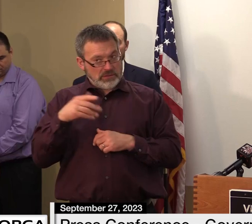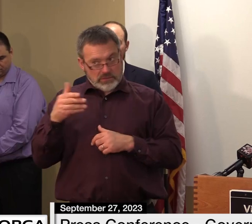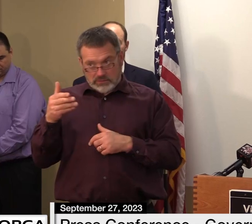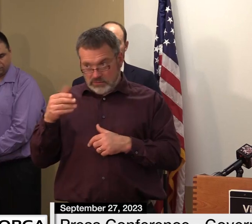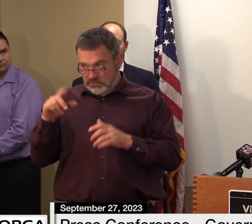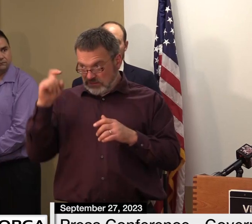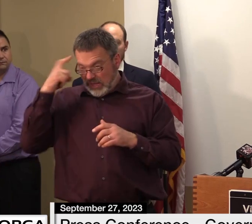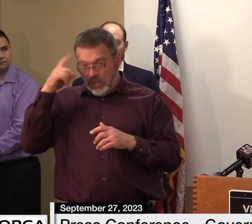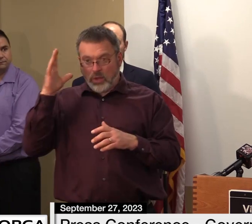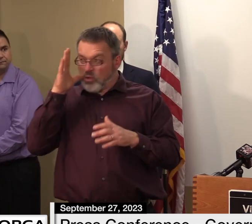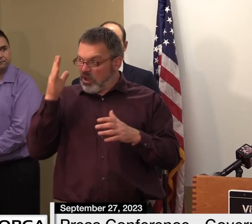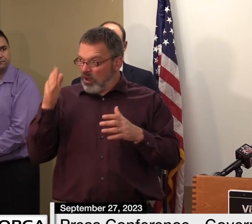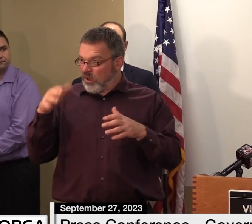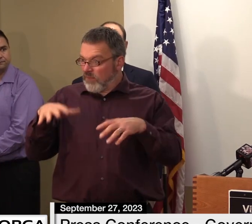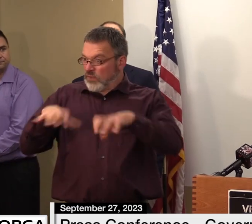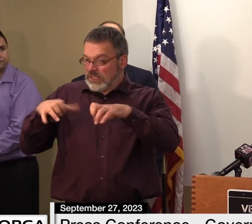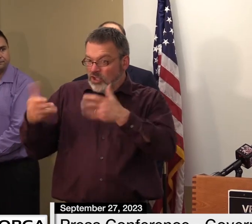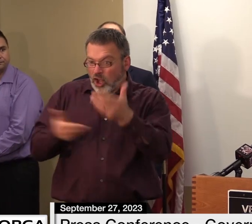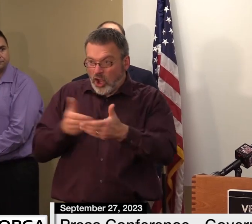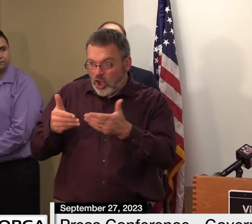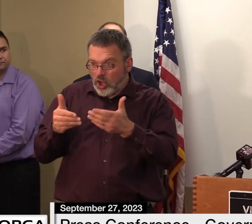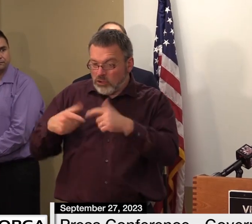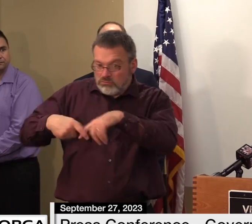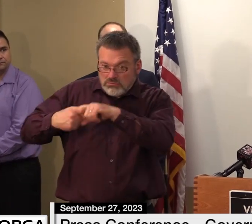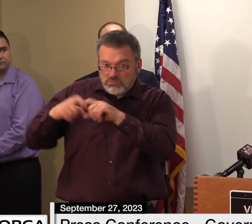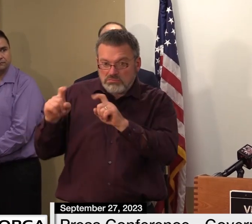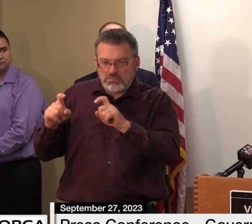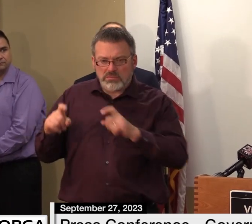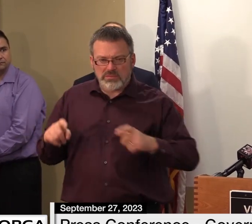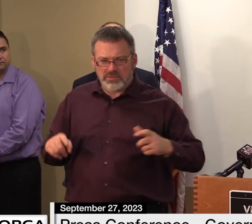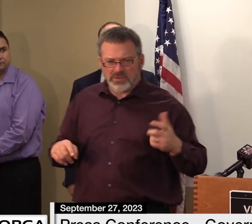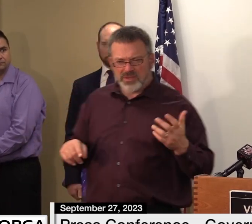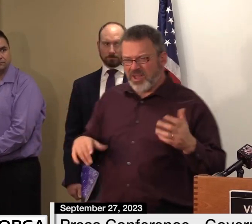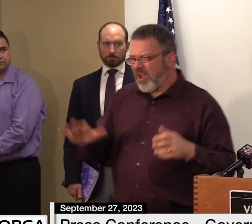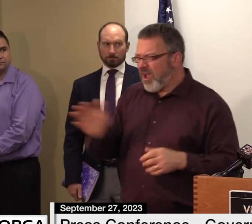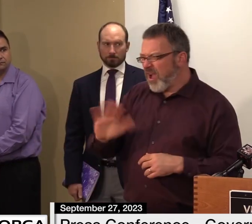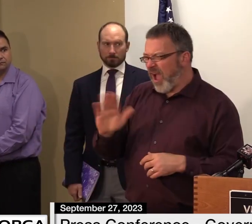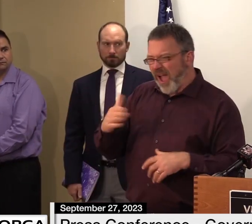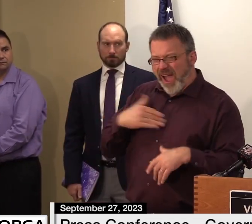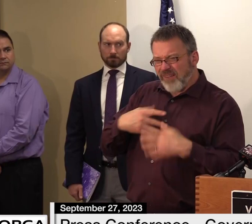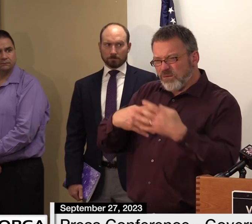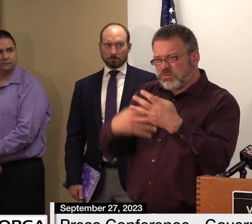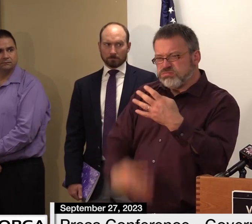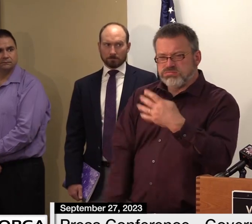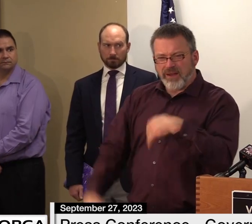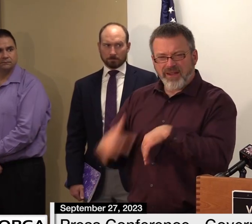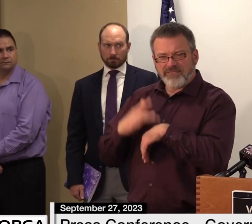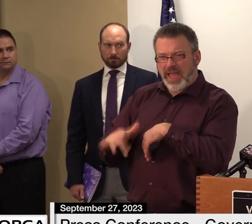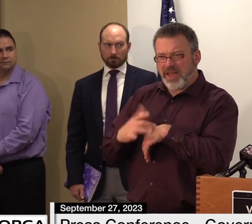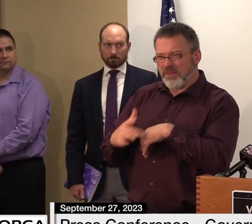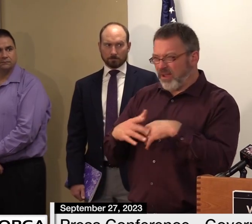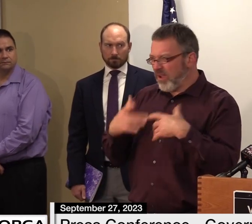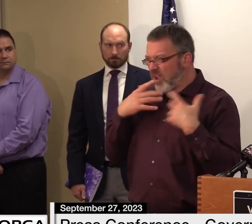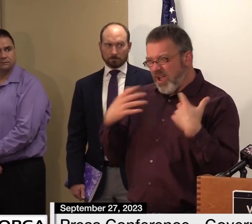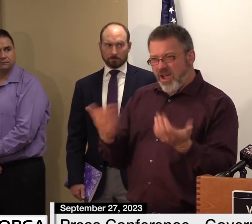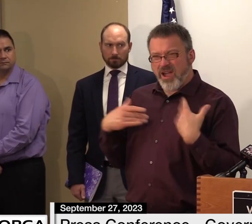COLA freezes? We can't fill the positions we have, right? I mean, we have 10% vacancy rate now.